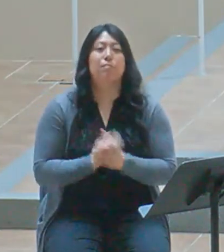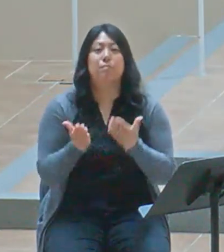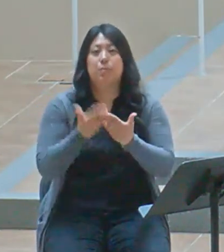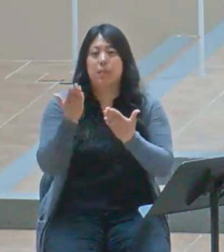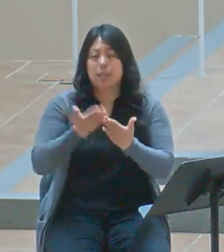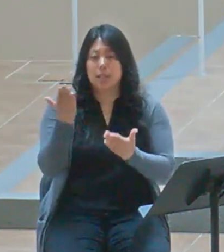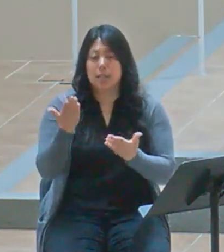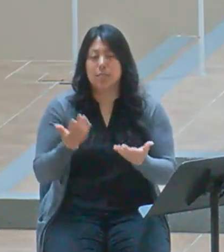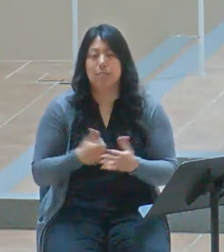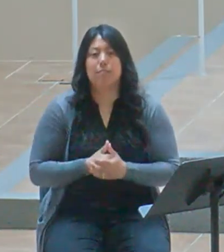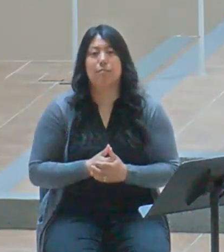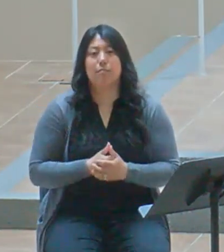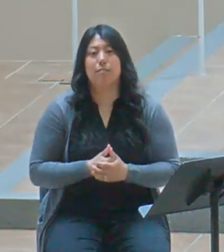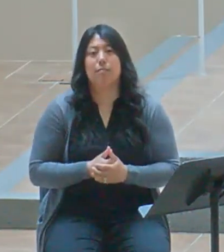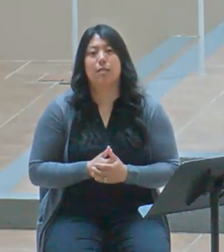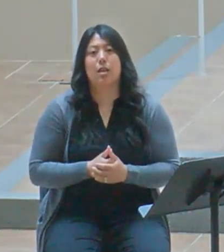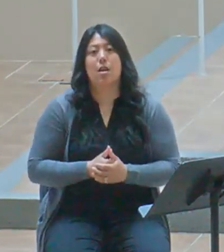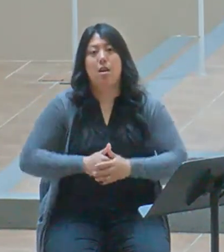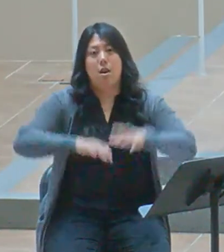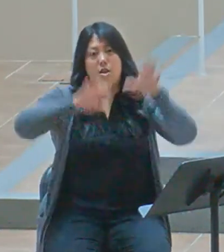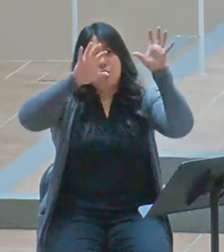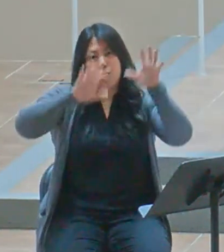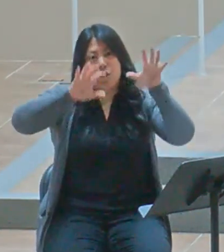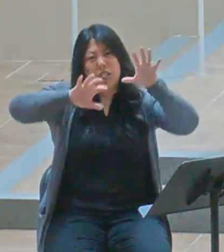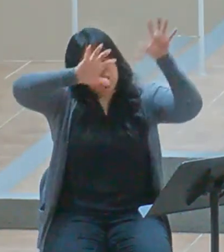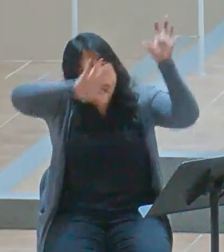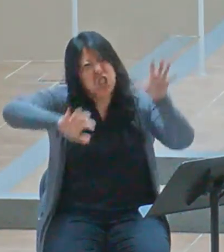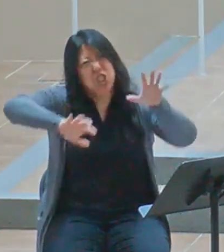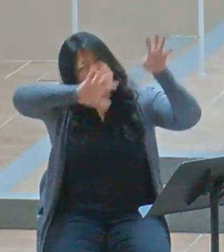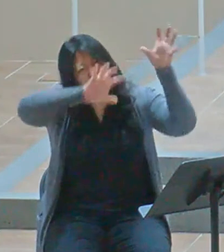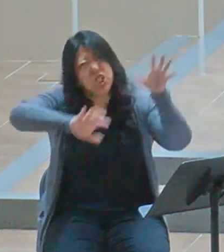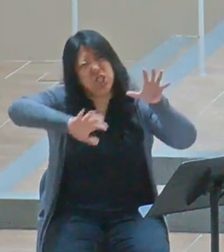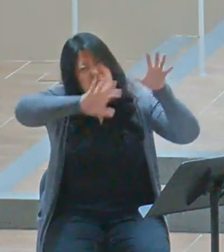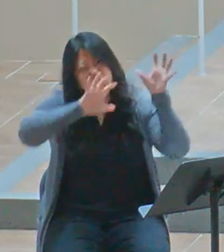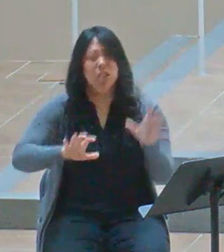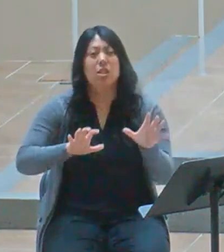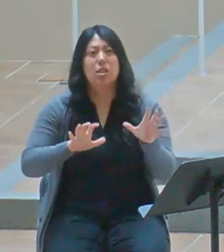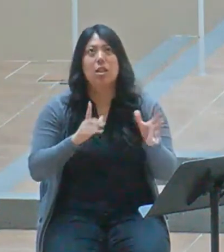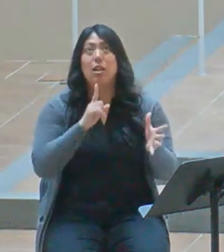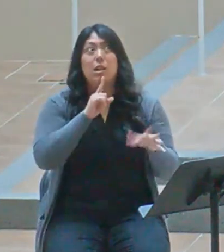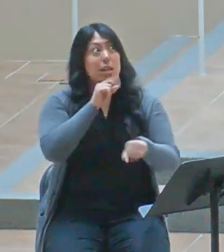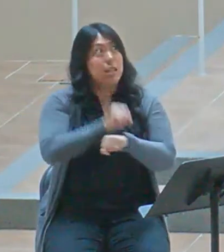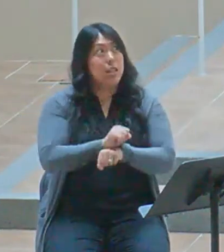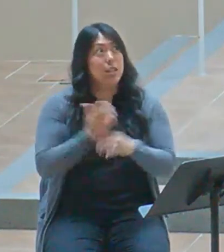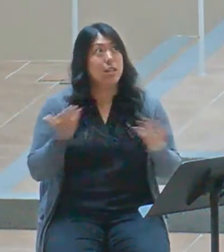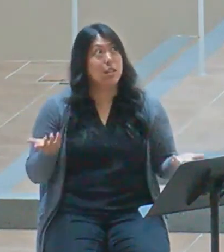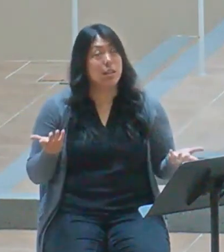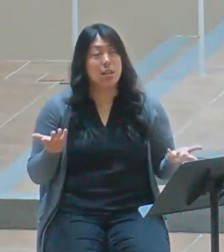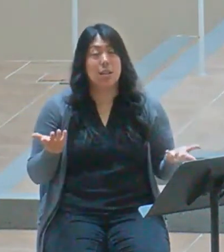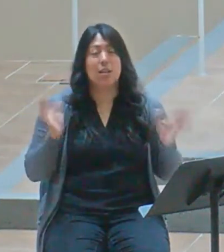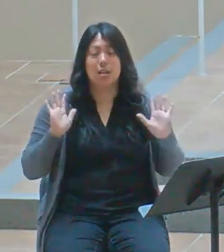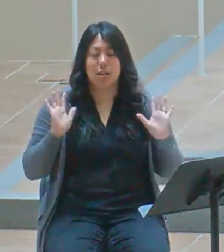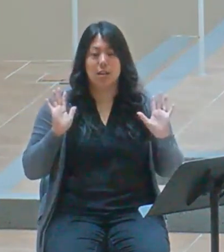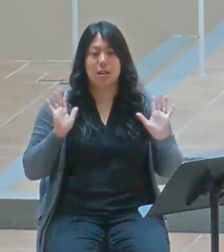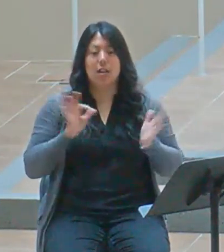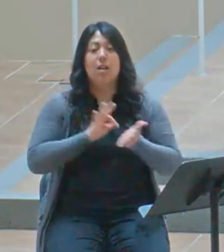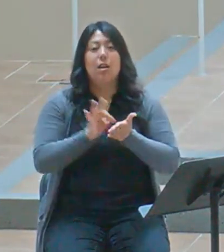So the rain picked up, and I thought, seriously? And then that voice, count your